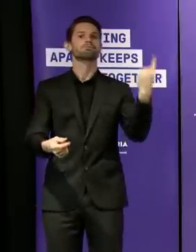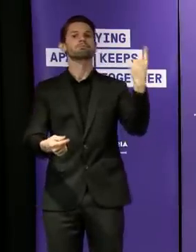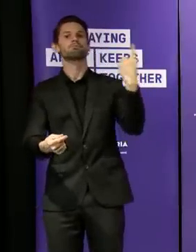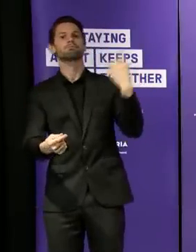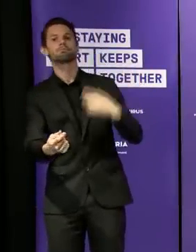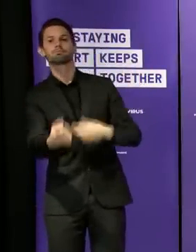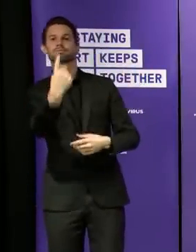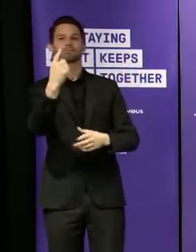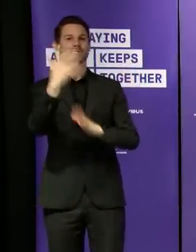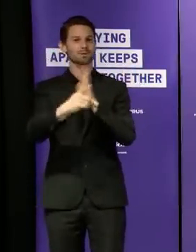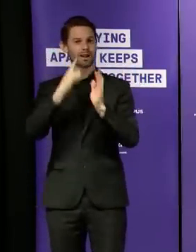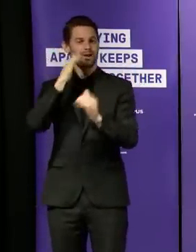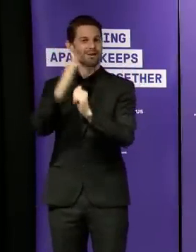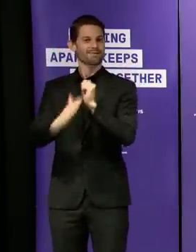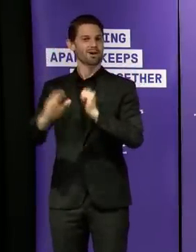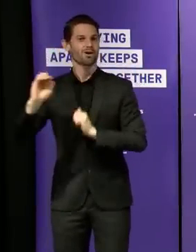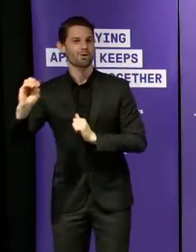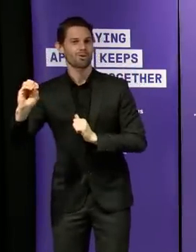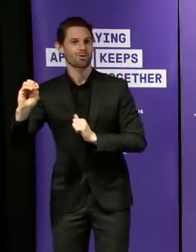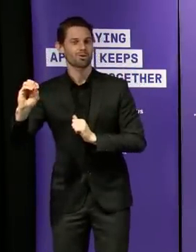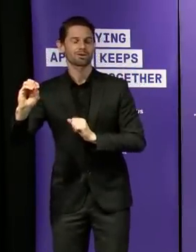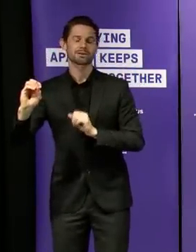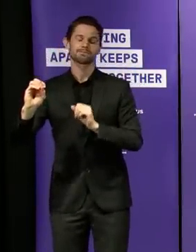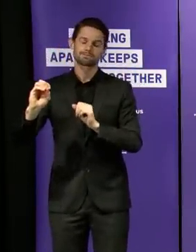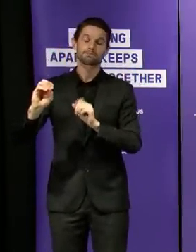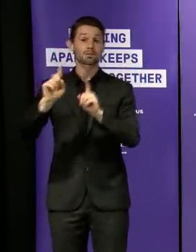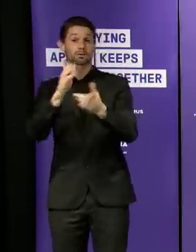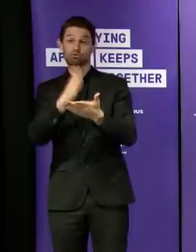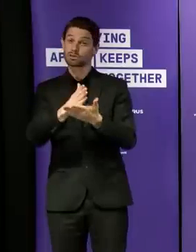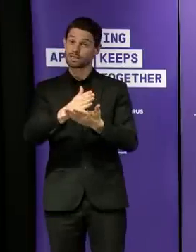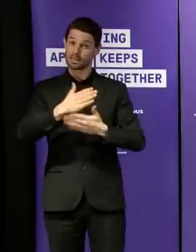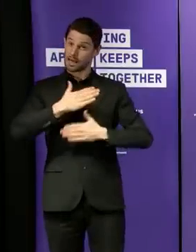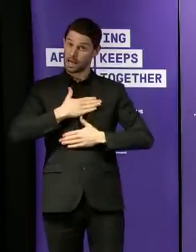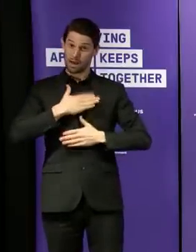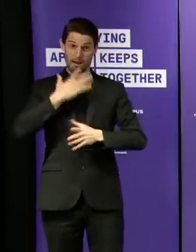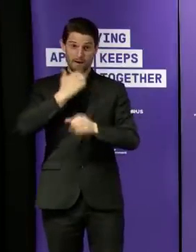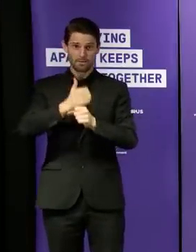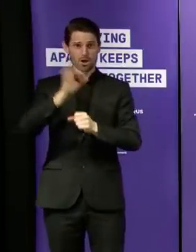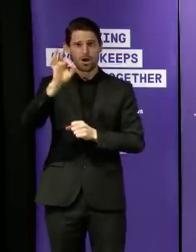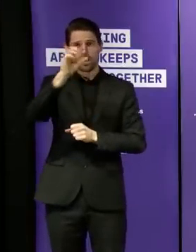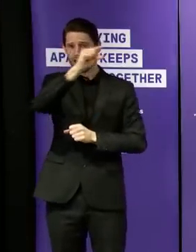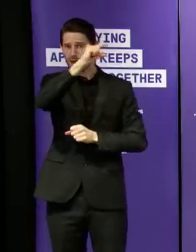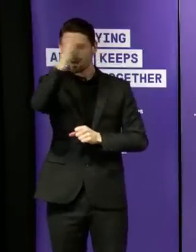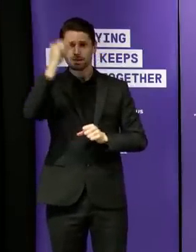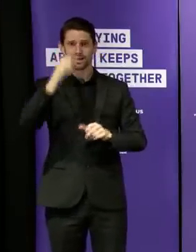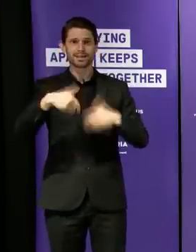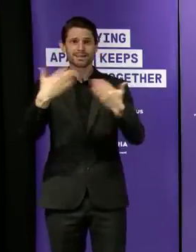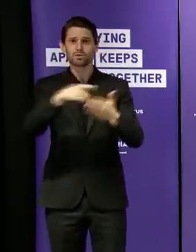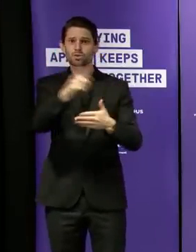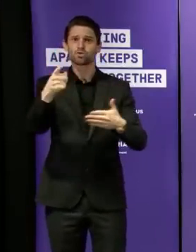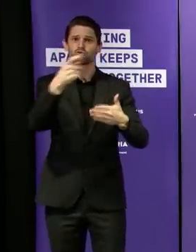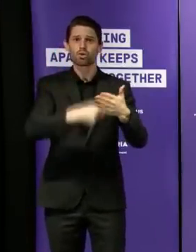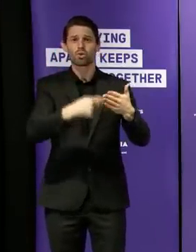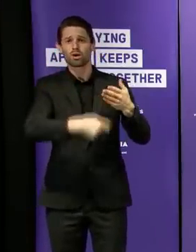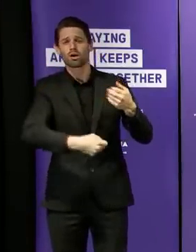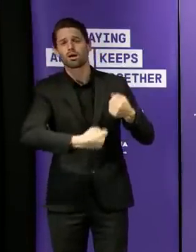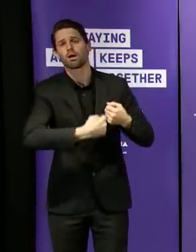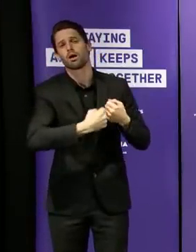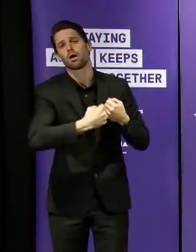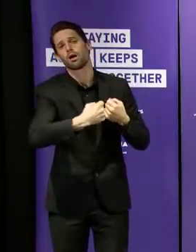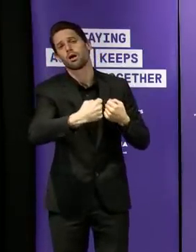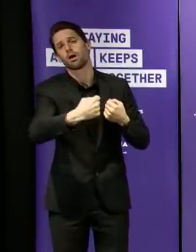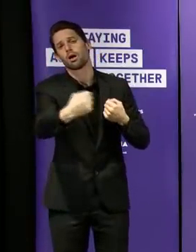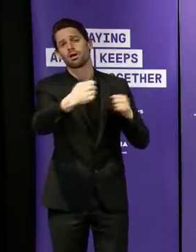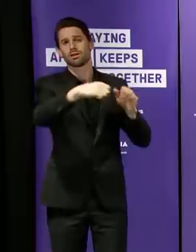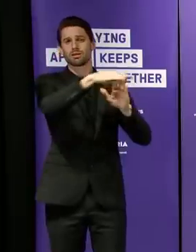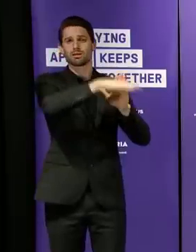We've never been about keeping these things on for an indefinite period to reach a target that may or may not be